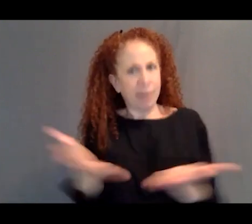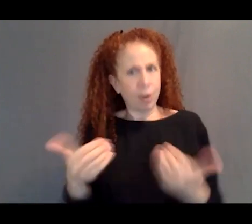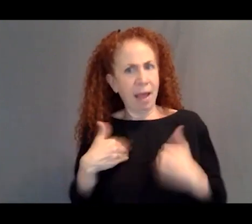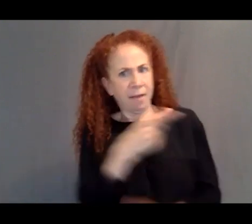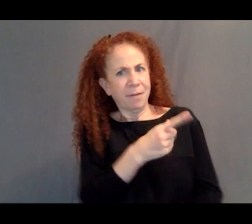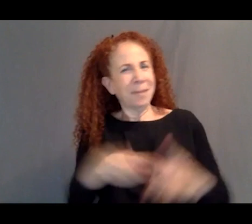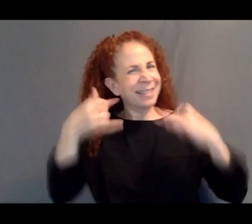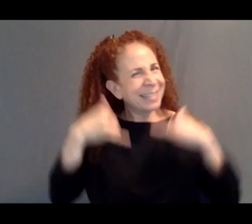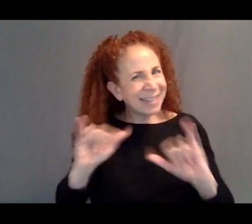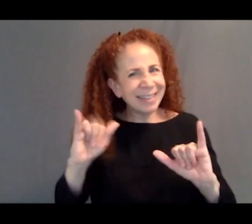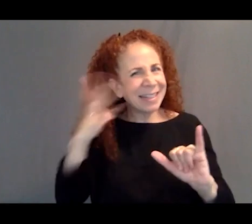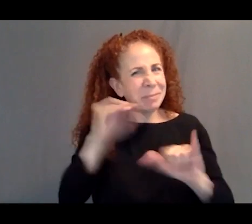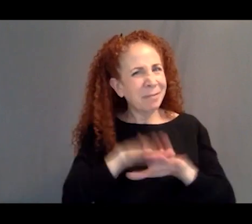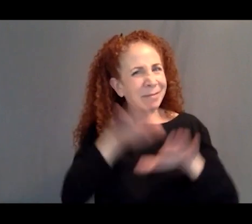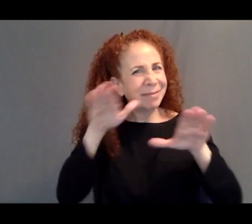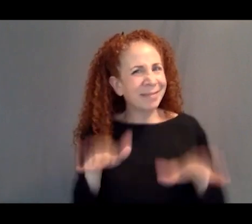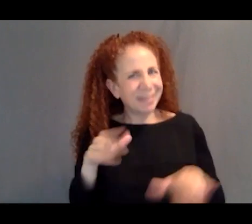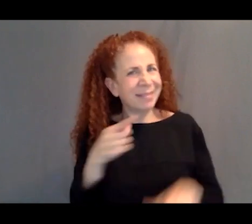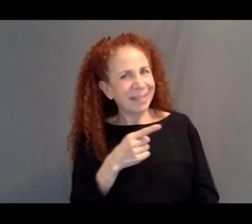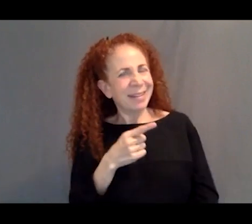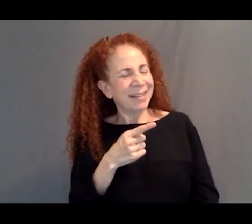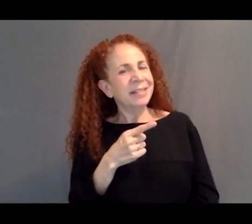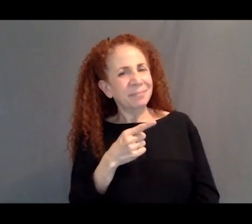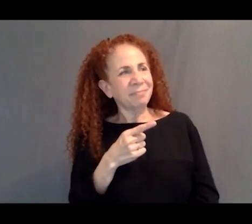but still experience a